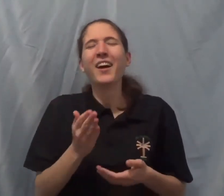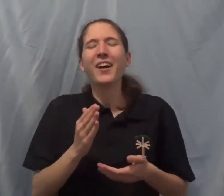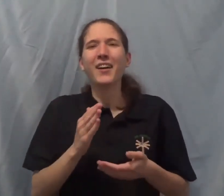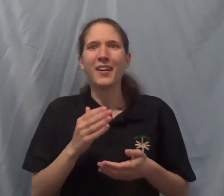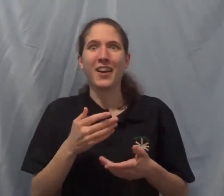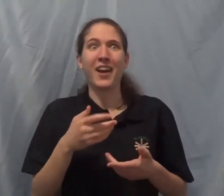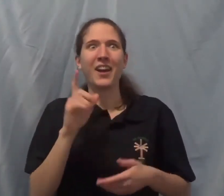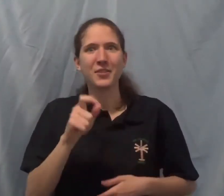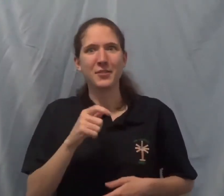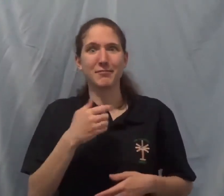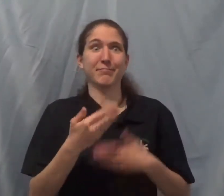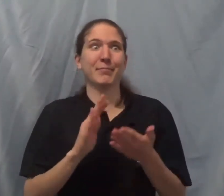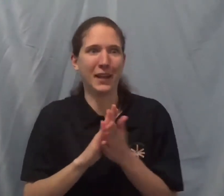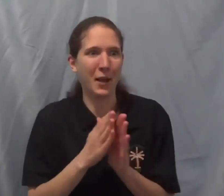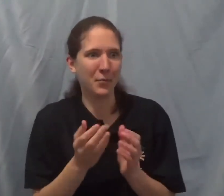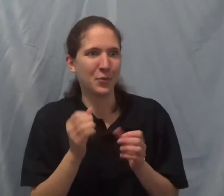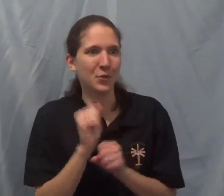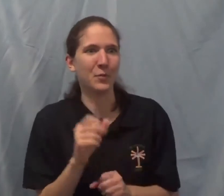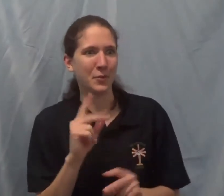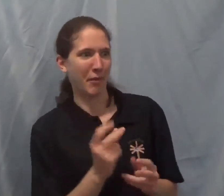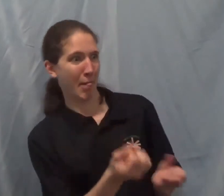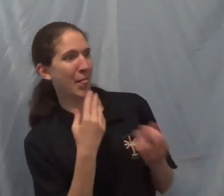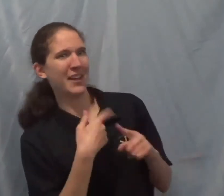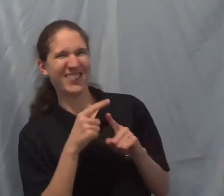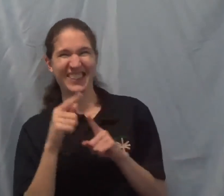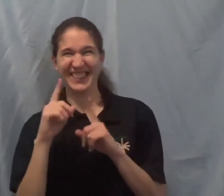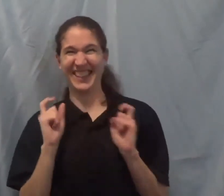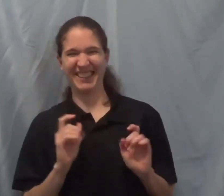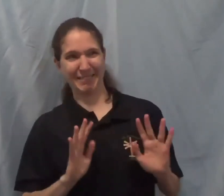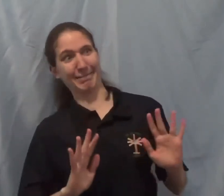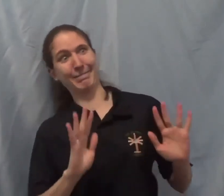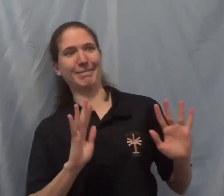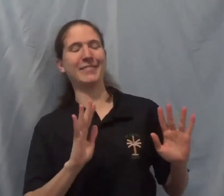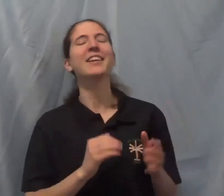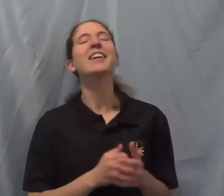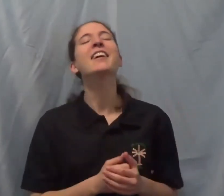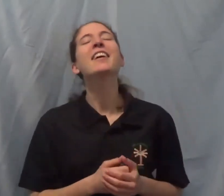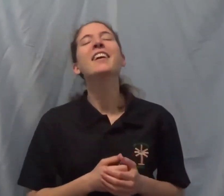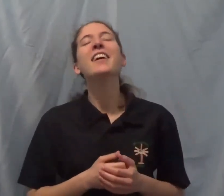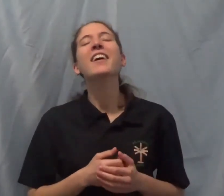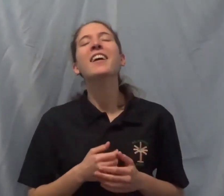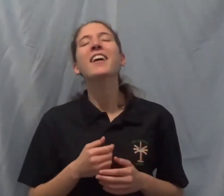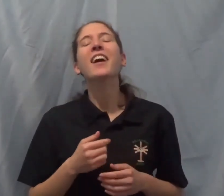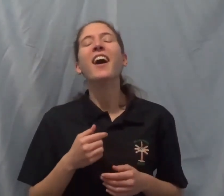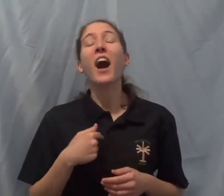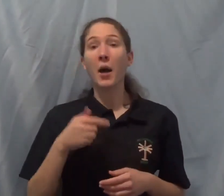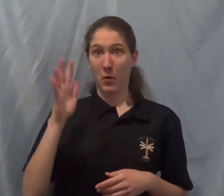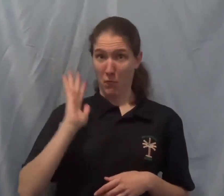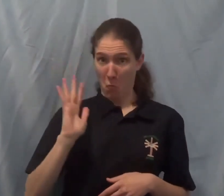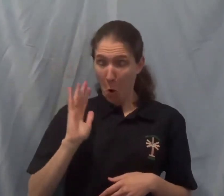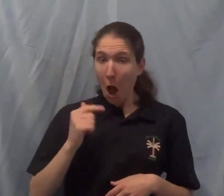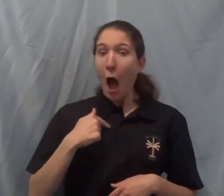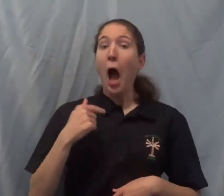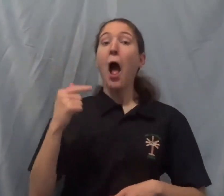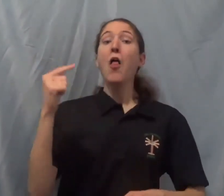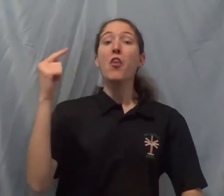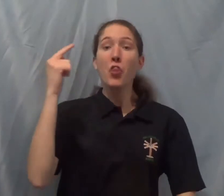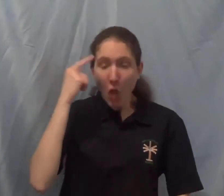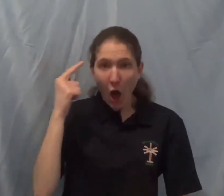to somebody else, even if it's anonymous. You know, that's no fun. And I said, well, I guess that's, you know, it's a little bit of a penalty